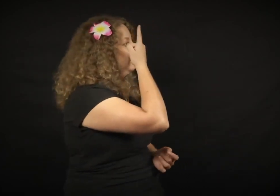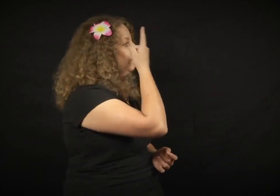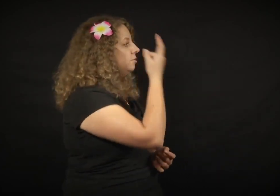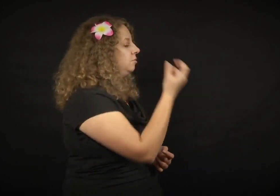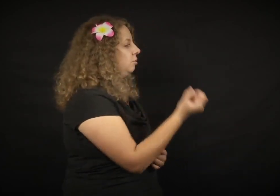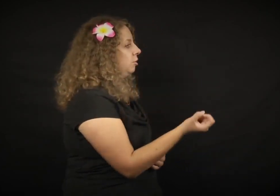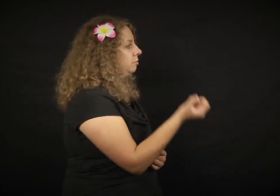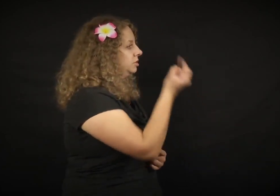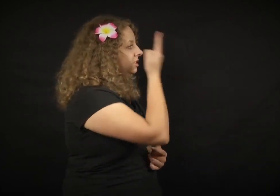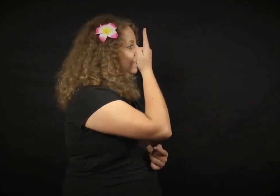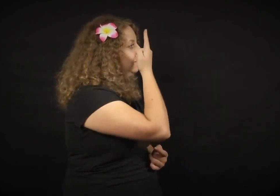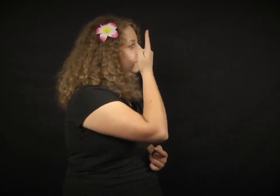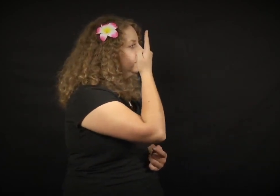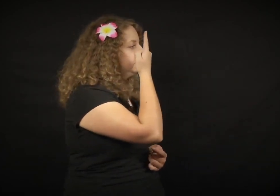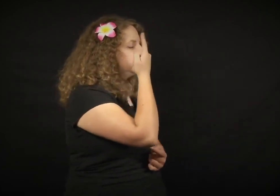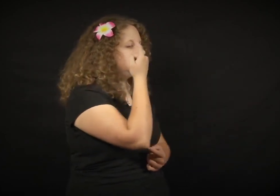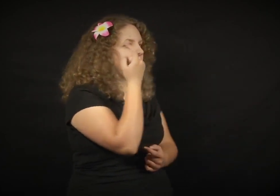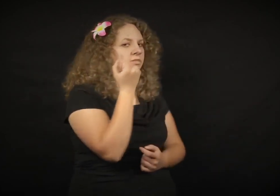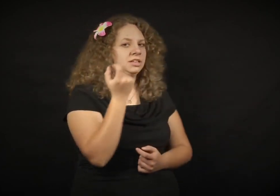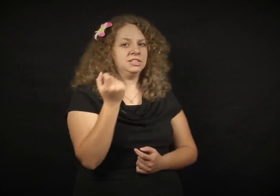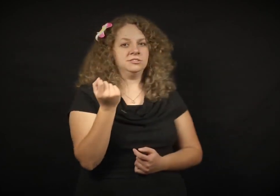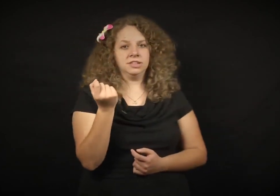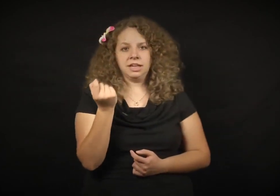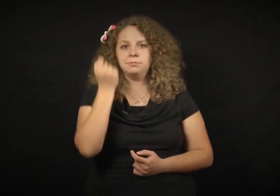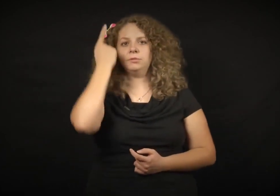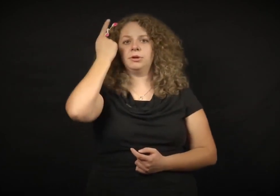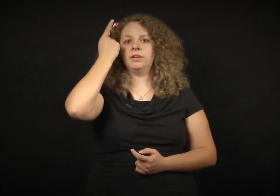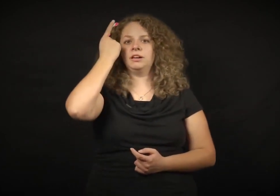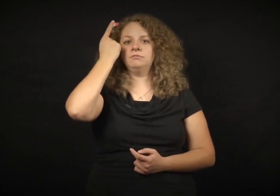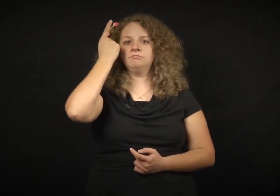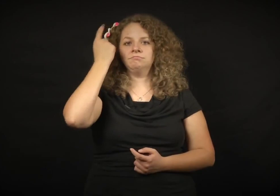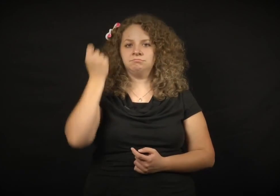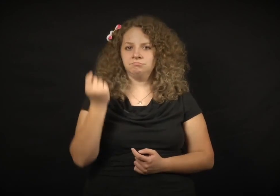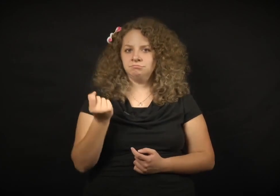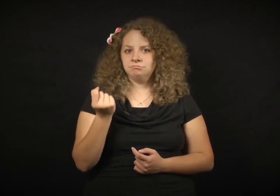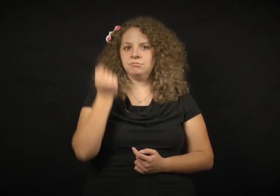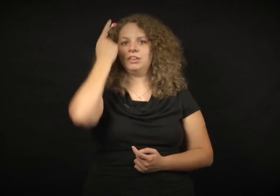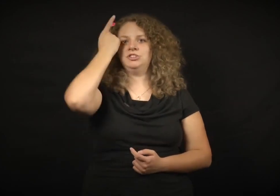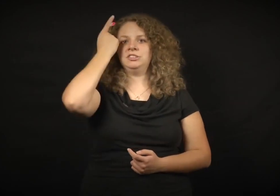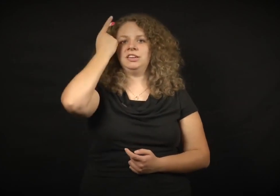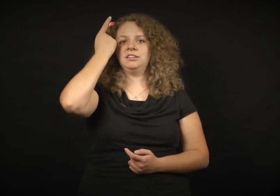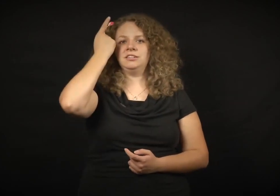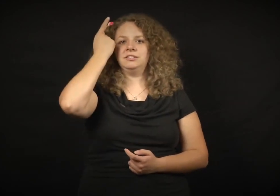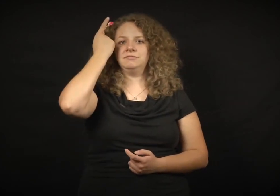comprehend, or perceive. The idea of a light bulb going on. Understand.